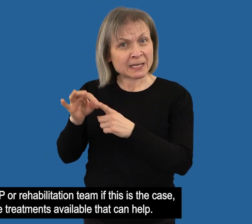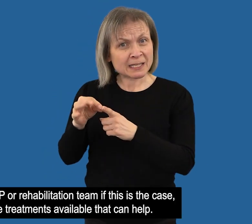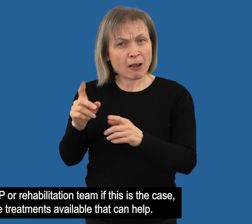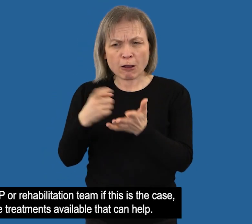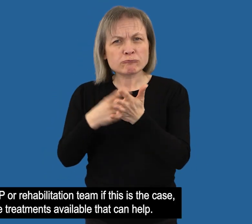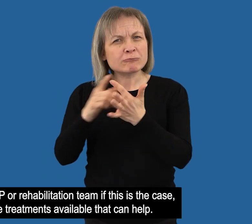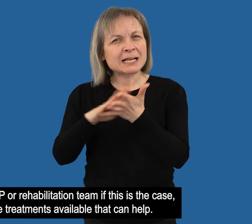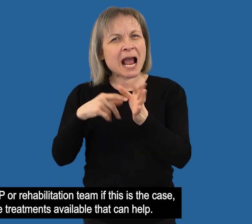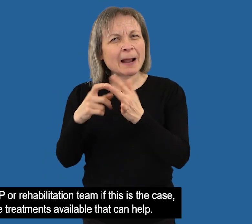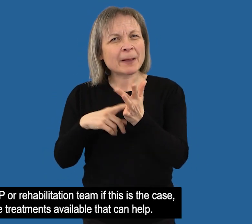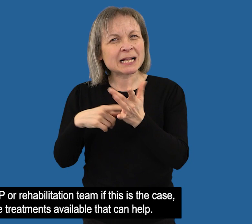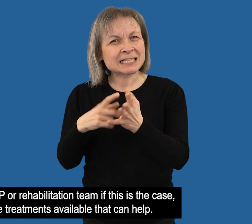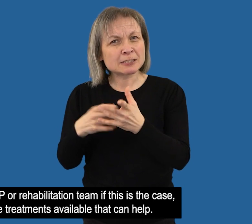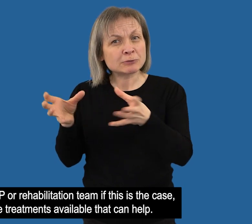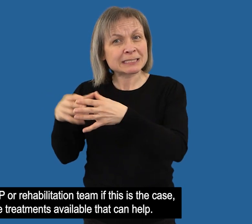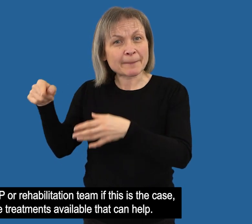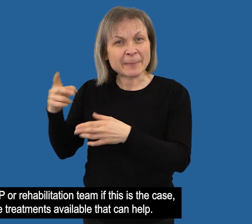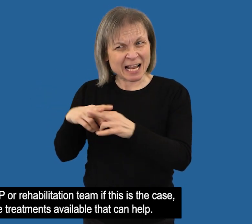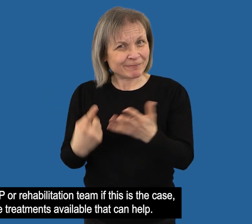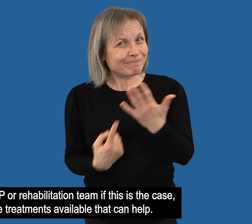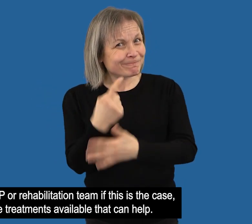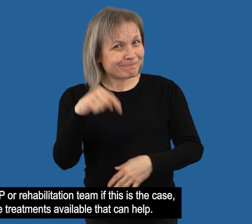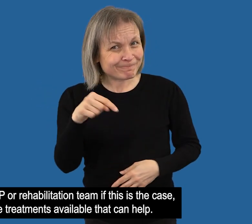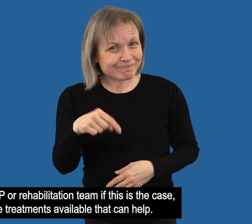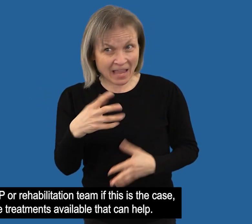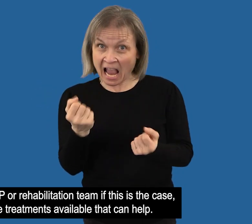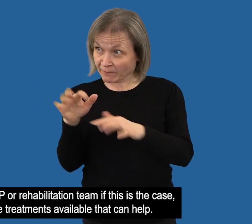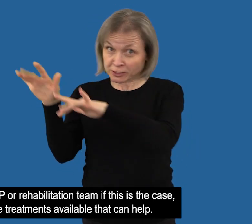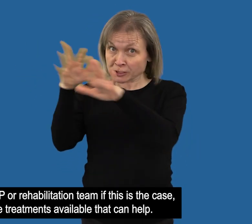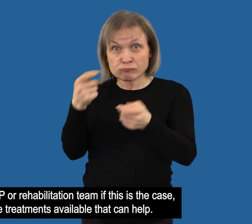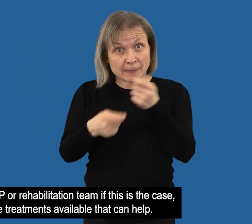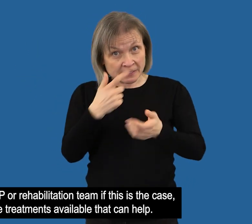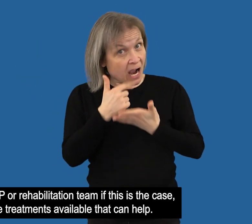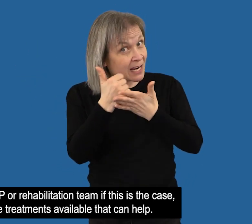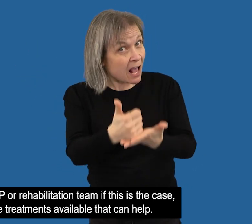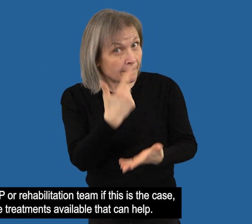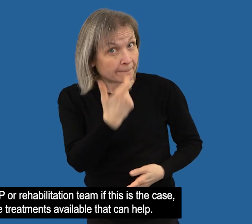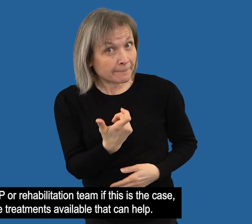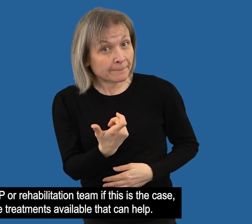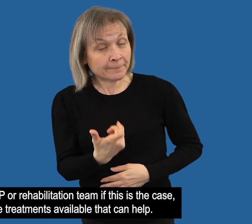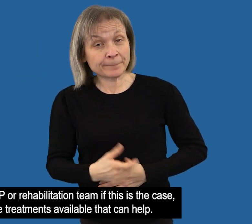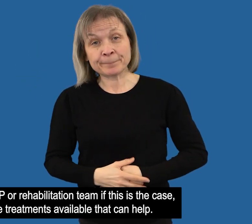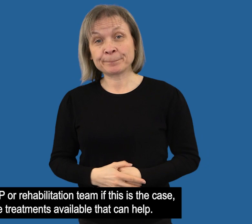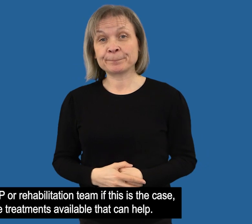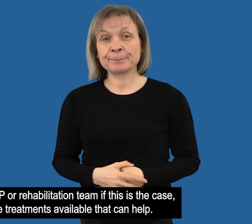Speak to your GP or rehabilitation team if this is the case, as there are treatments available that can help.